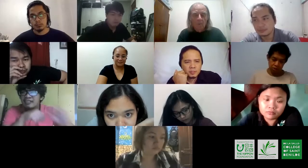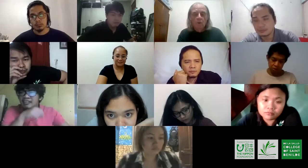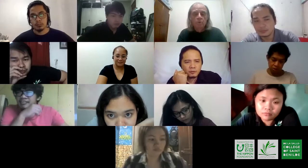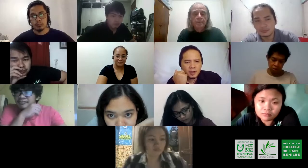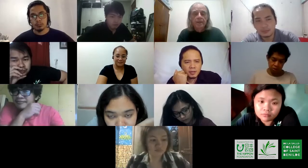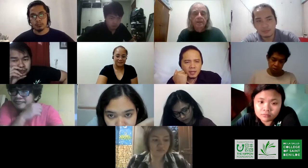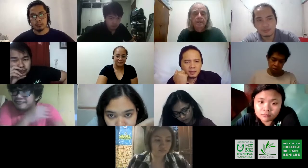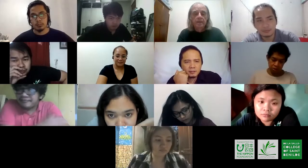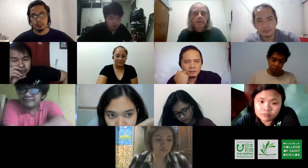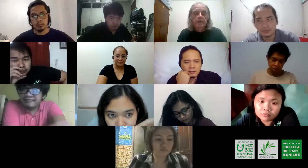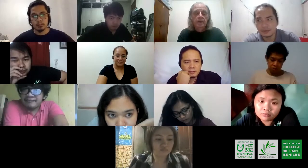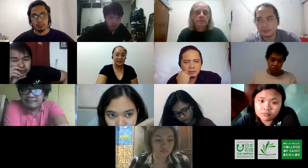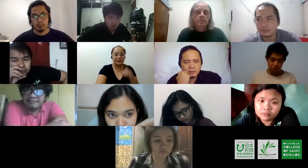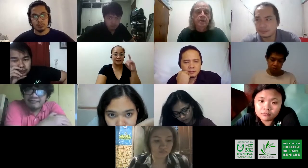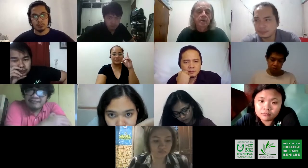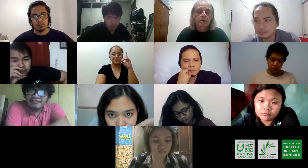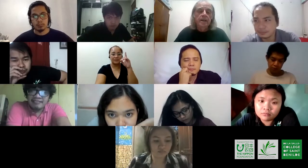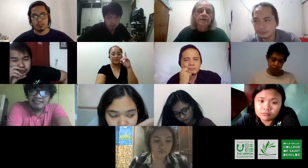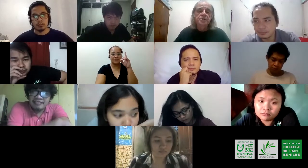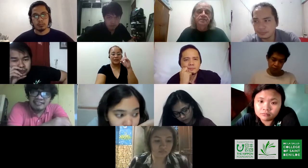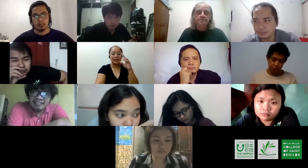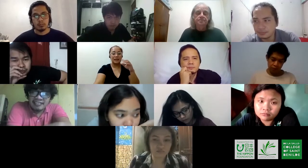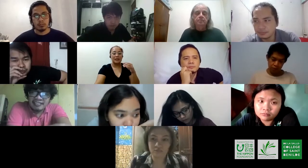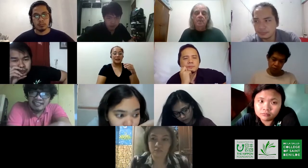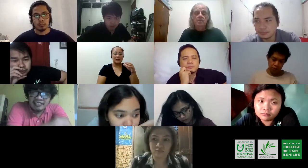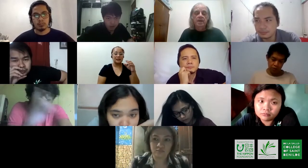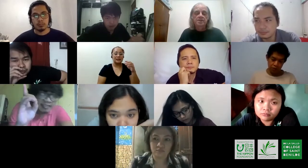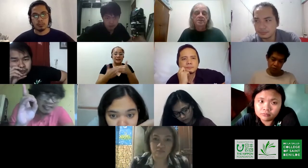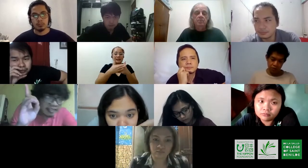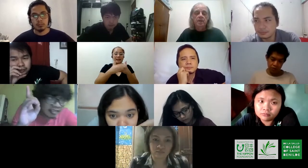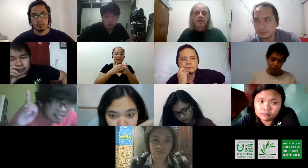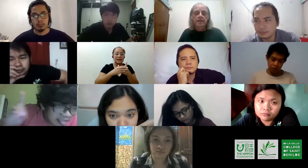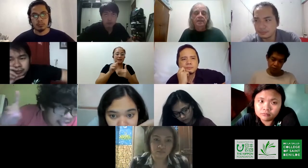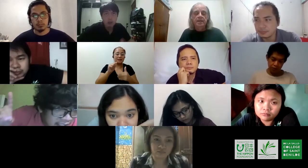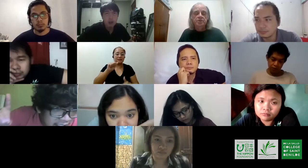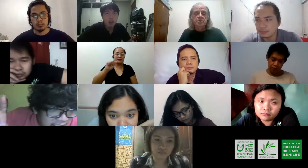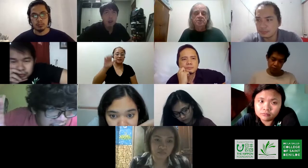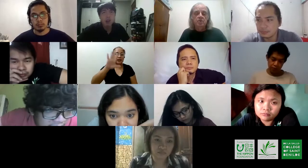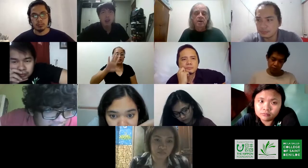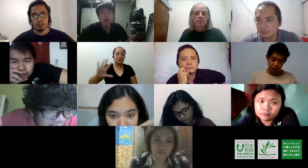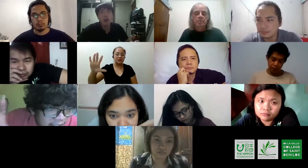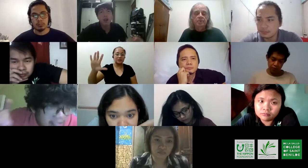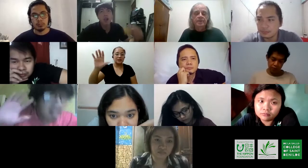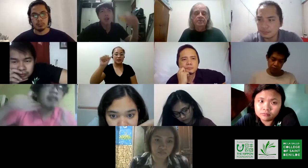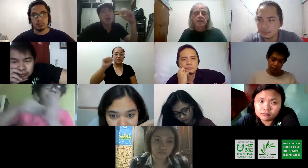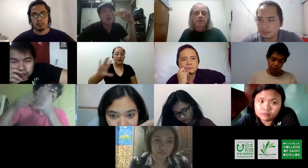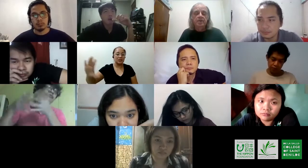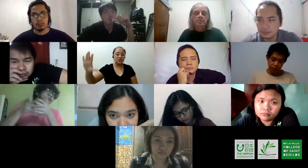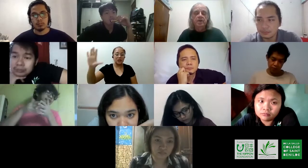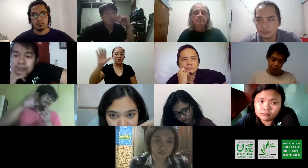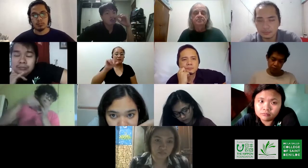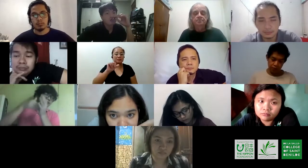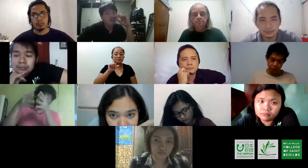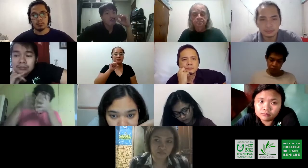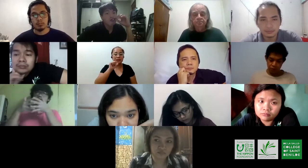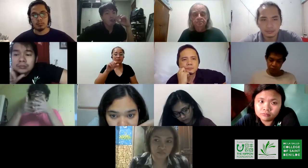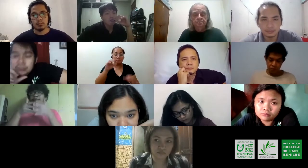What was it for It would Rennell be, Island? it's near Asia, but it's not really in Asia. So I would put down none of the